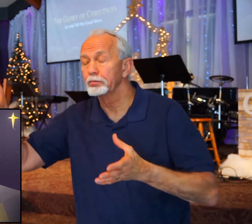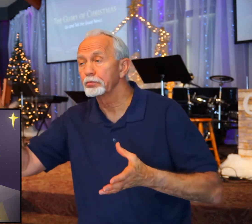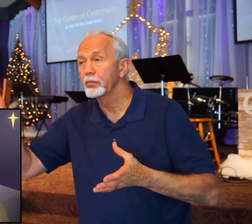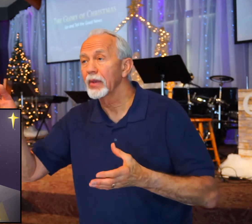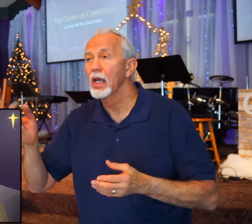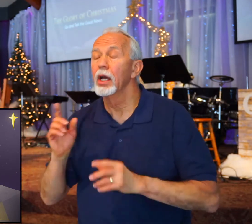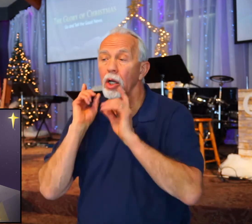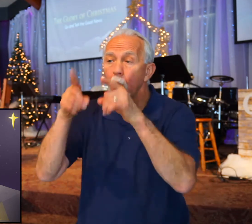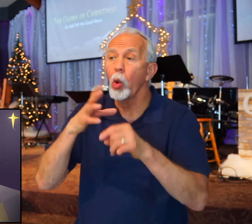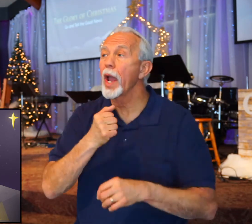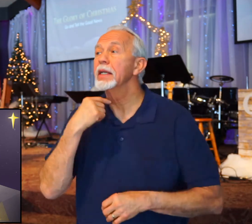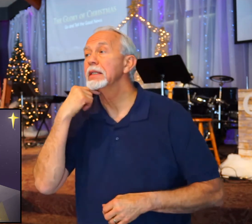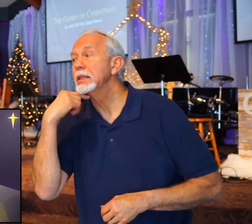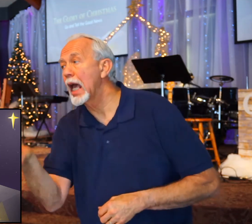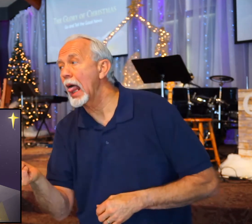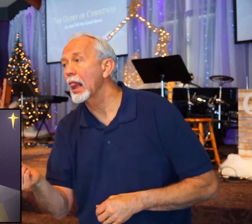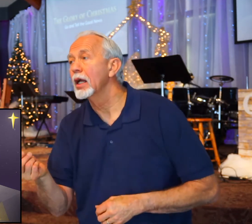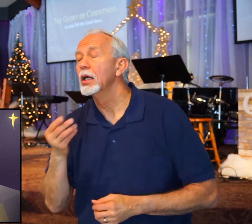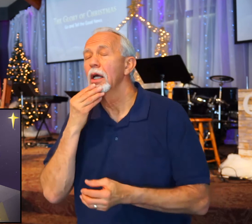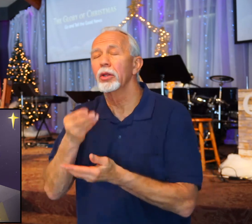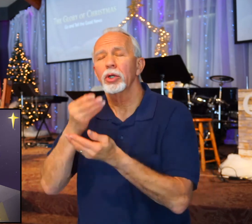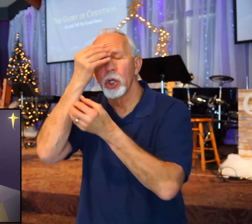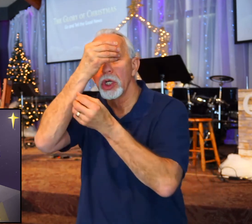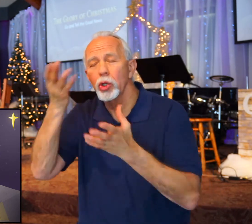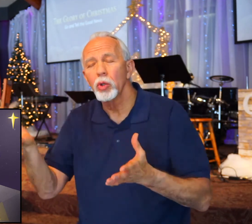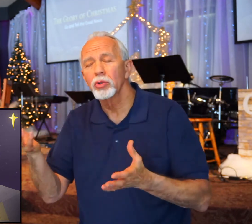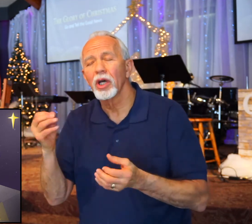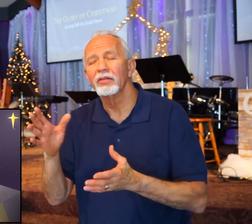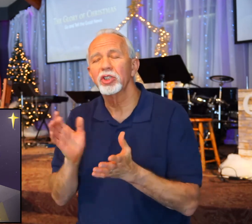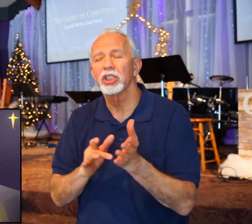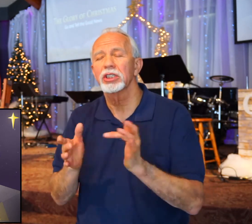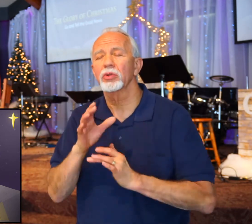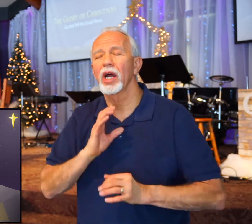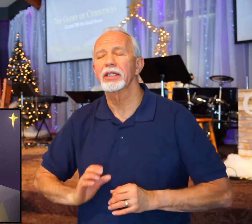and tell the good news of Jesus.